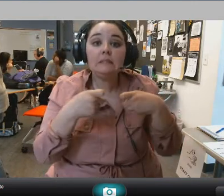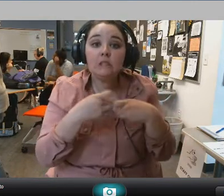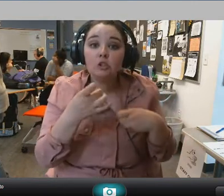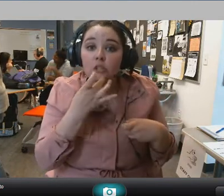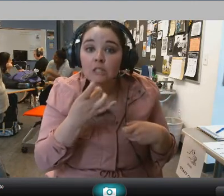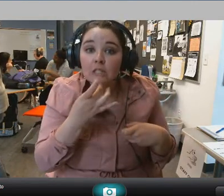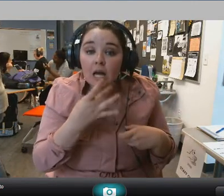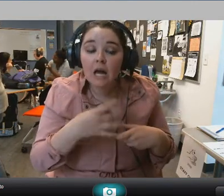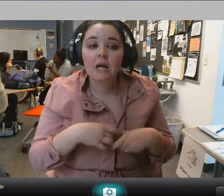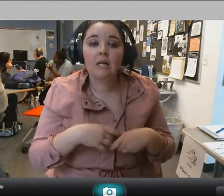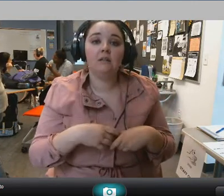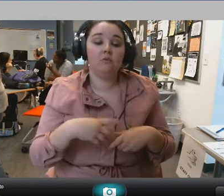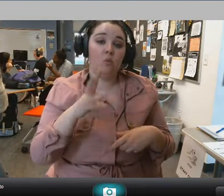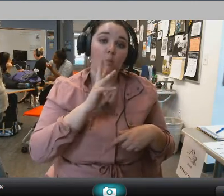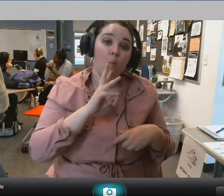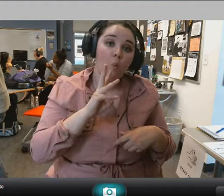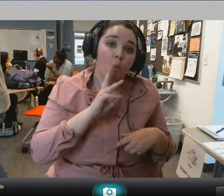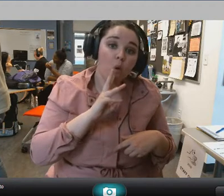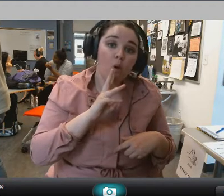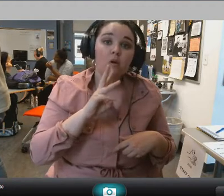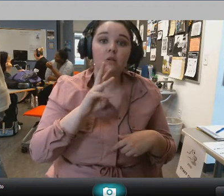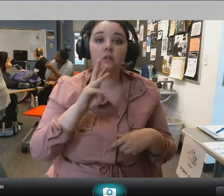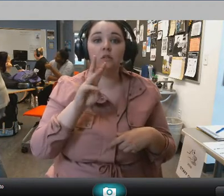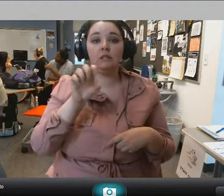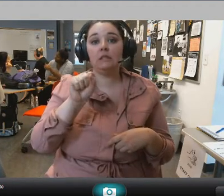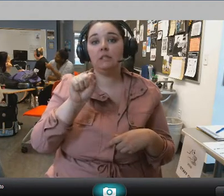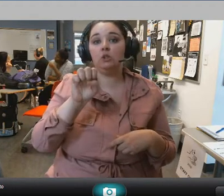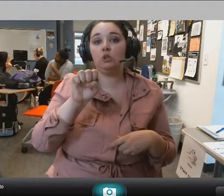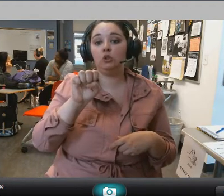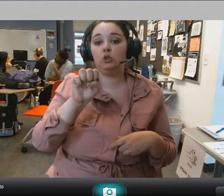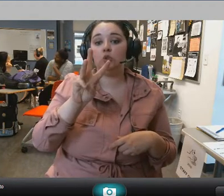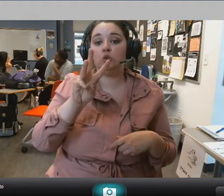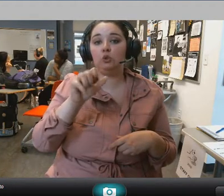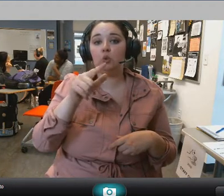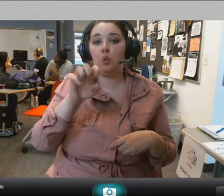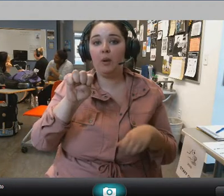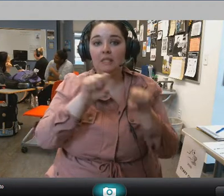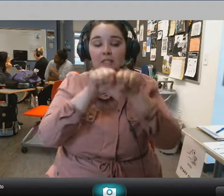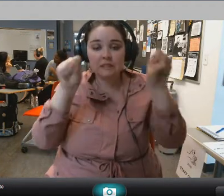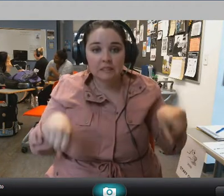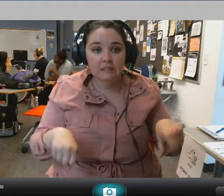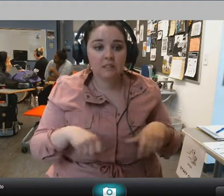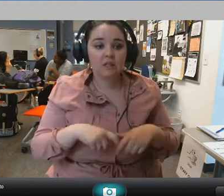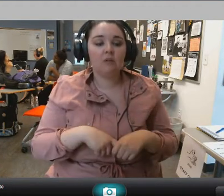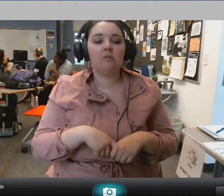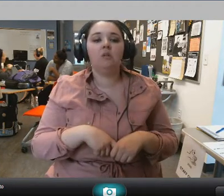water and sewage for cities, public transportation,